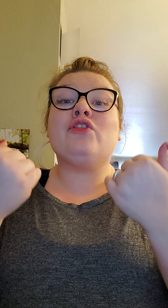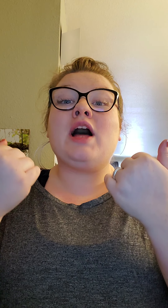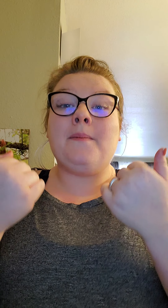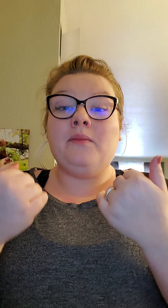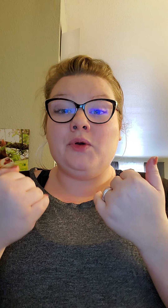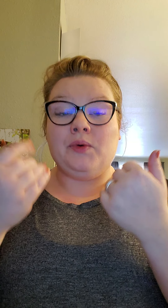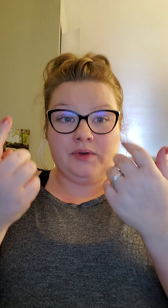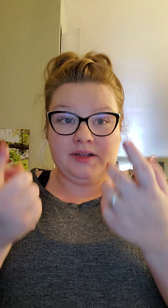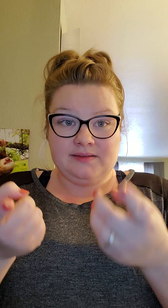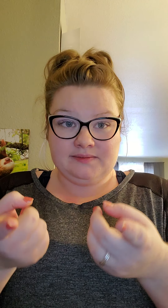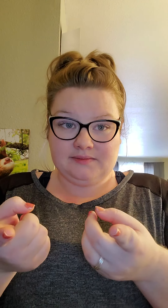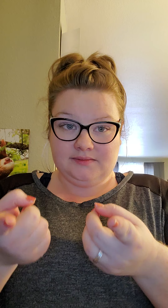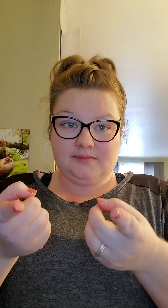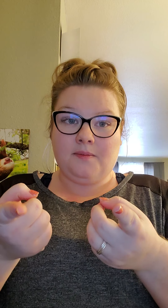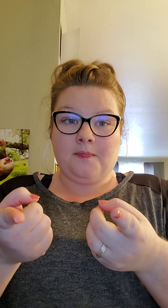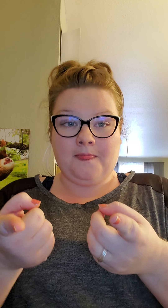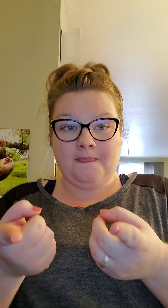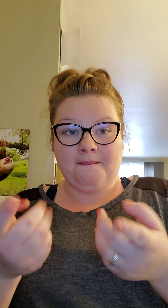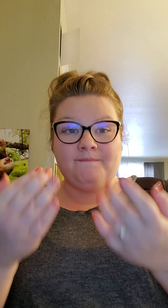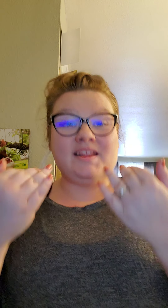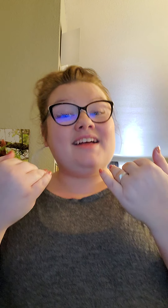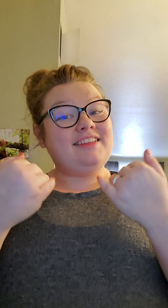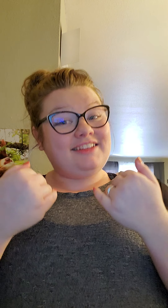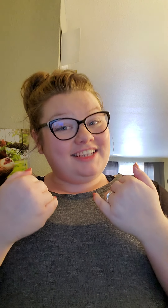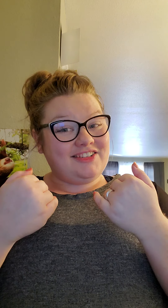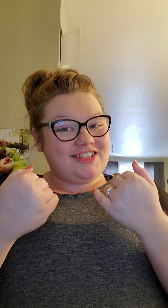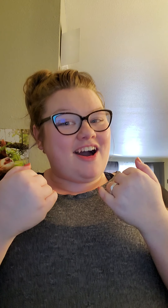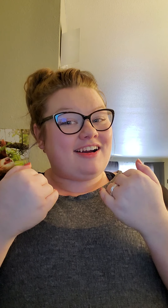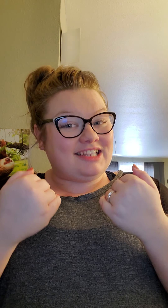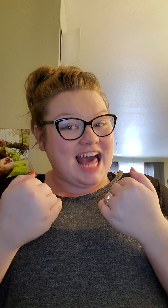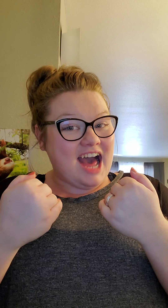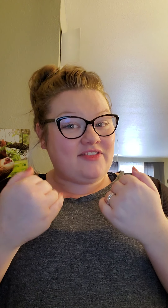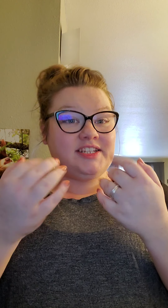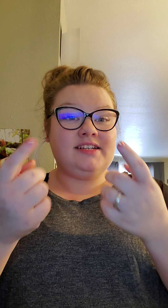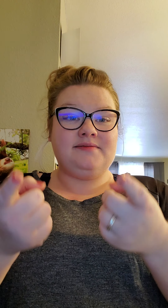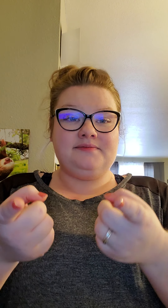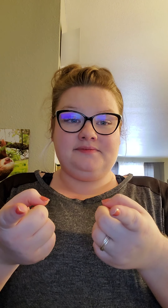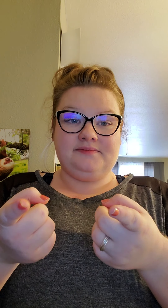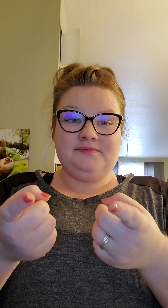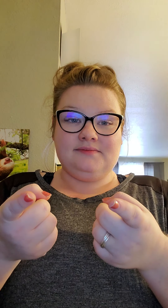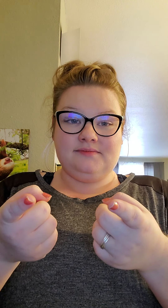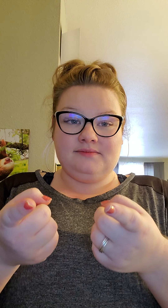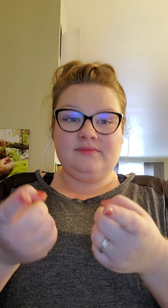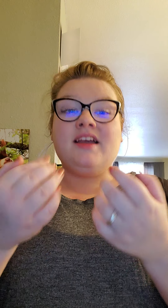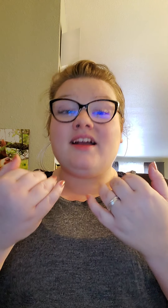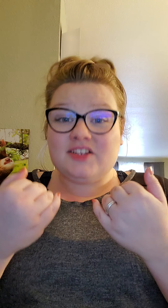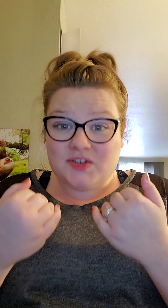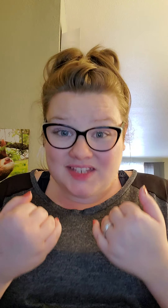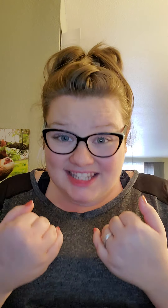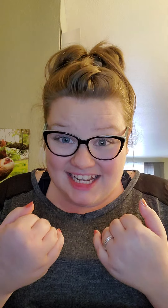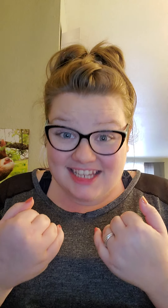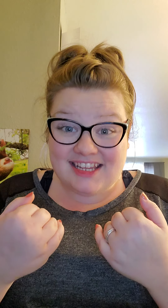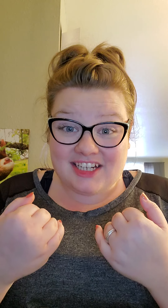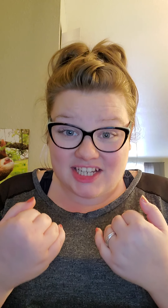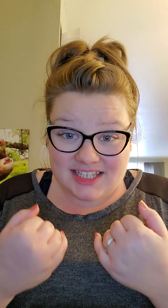the moon. The little dog laughed to see such a